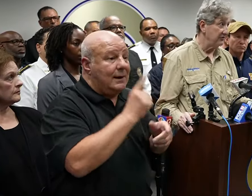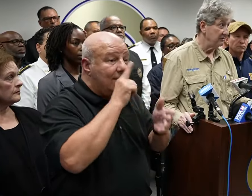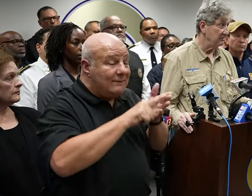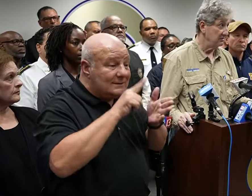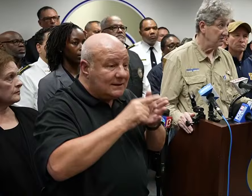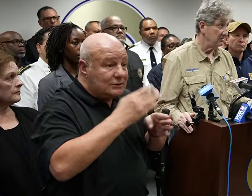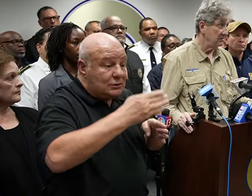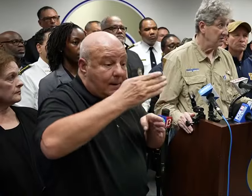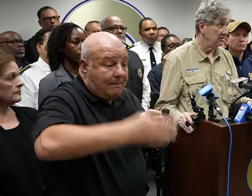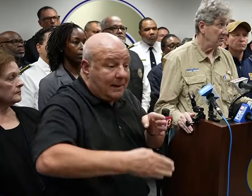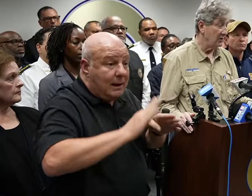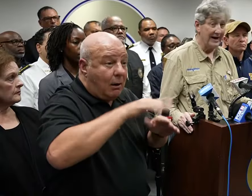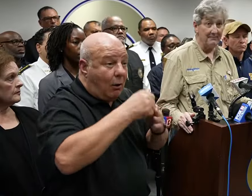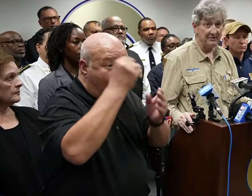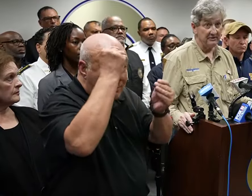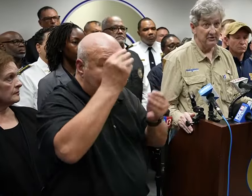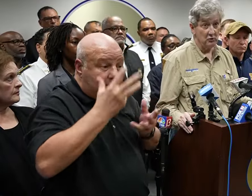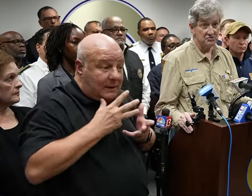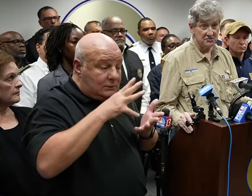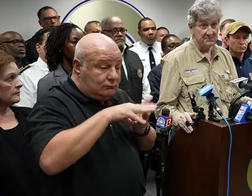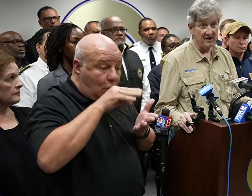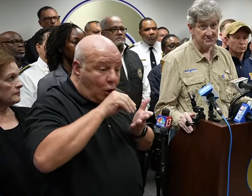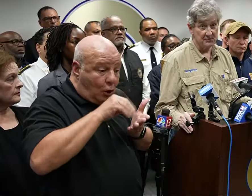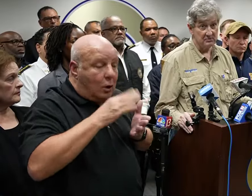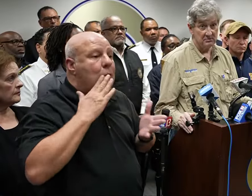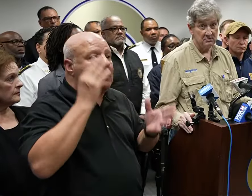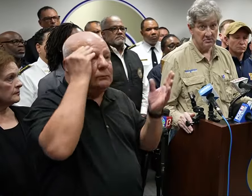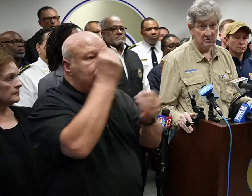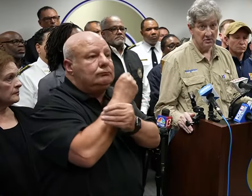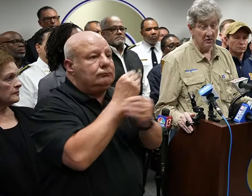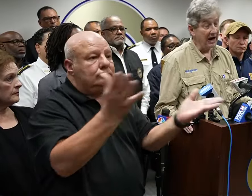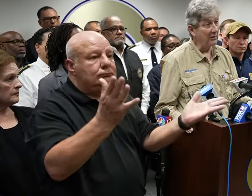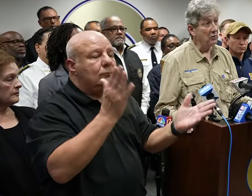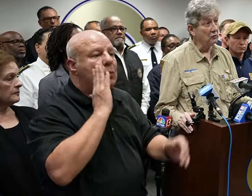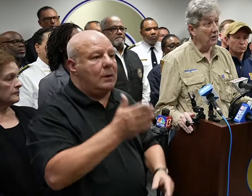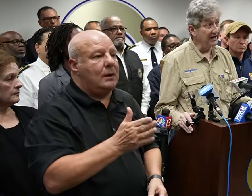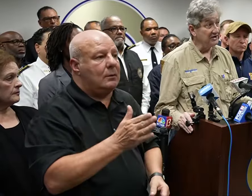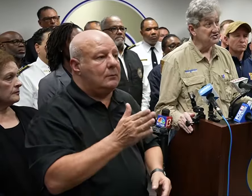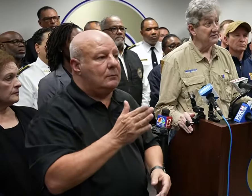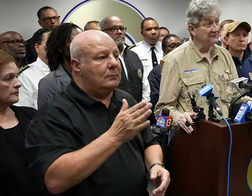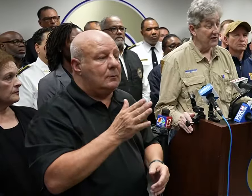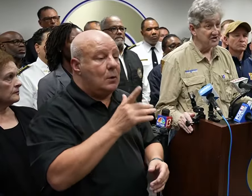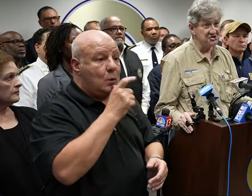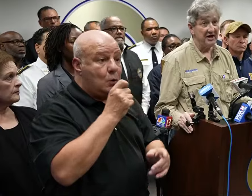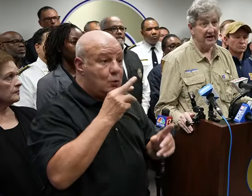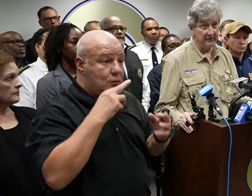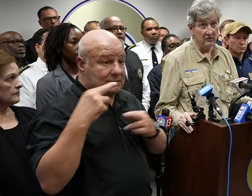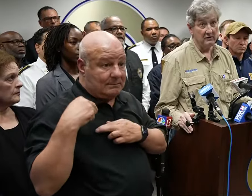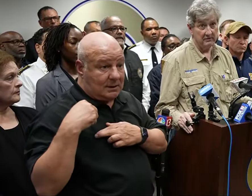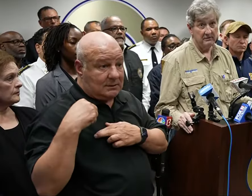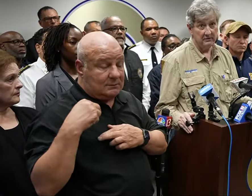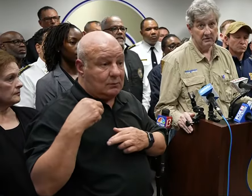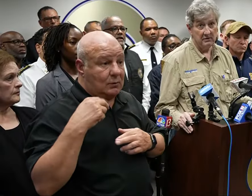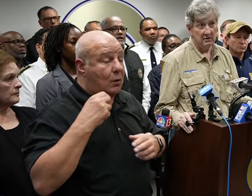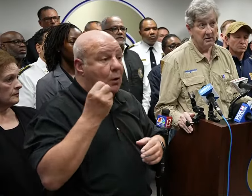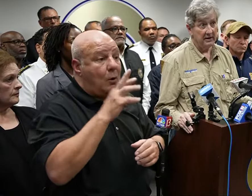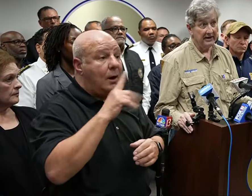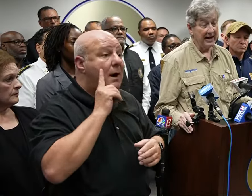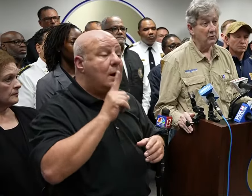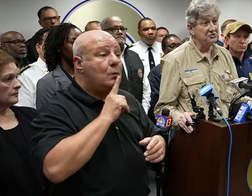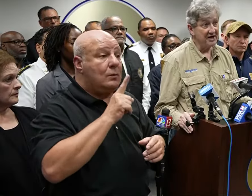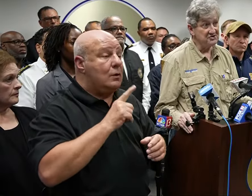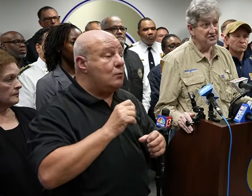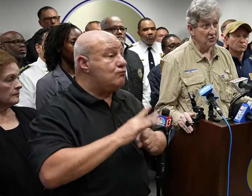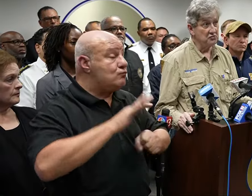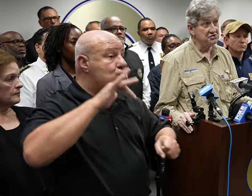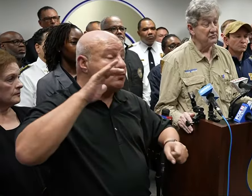out what happened and who was responsible, or I will raise fresh hell. And